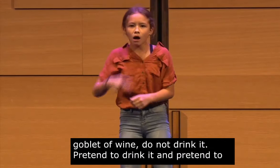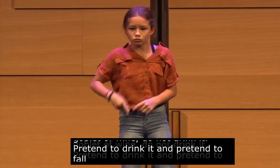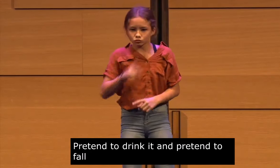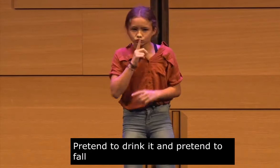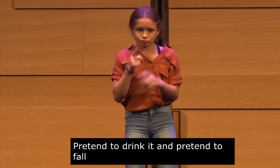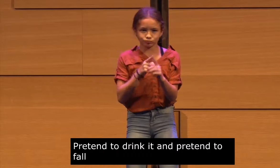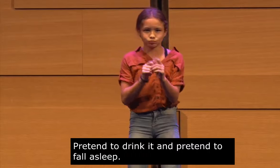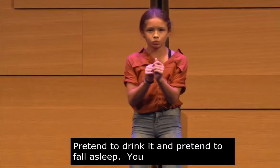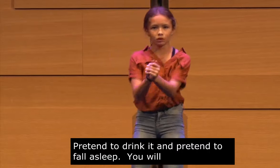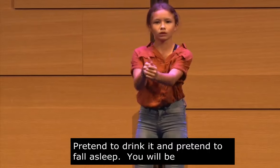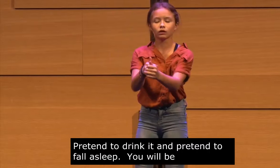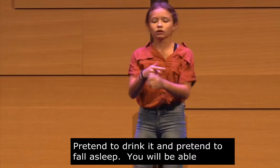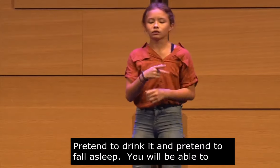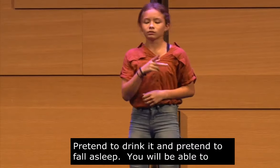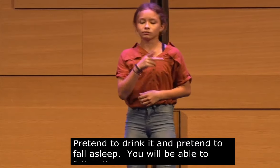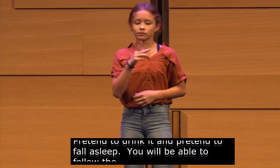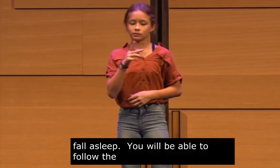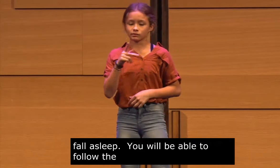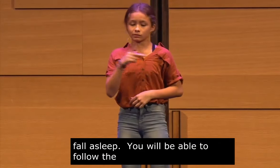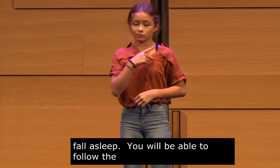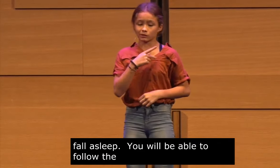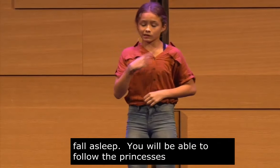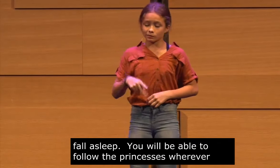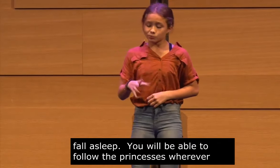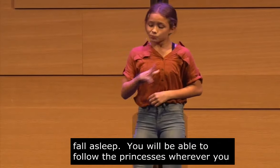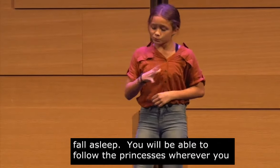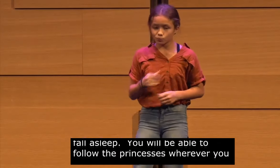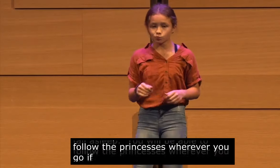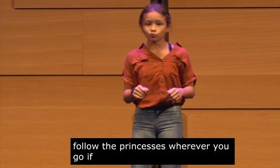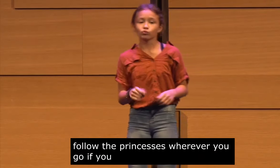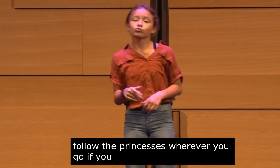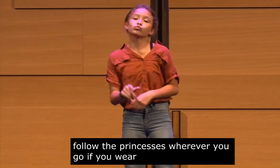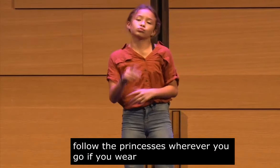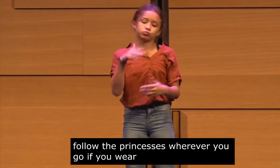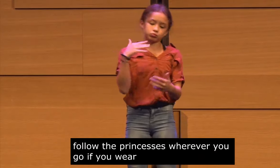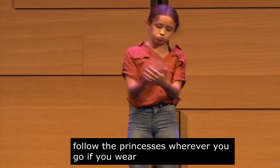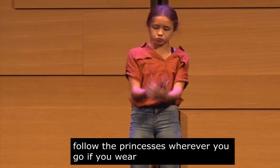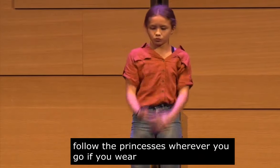the princesses wherever you go if you wear this cloak.